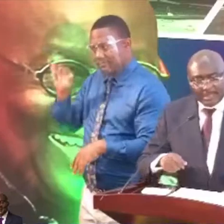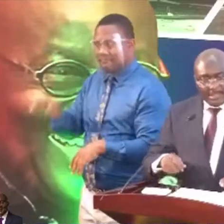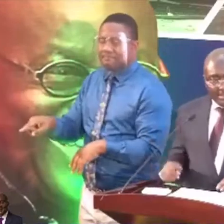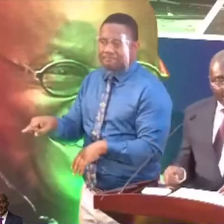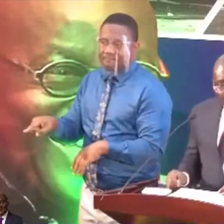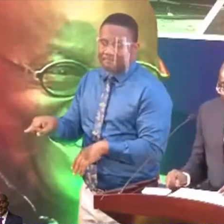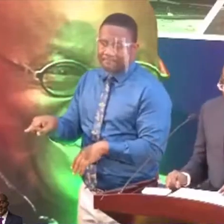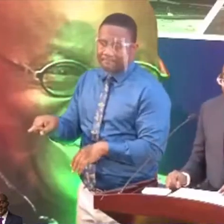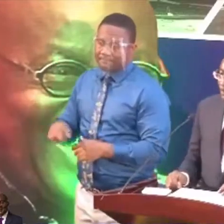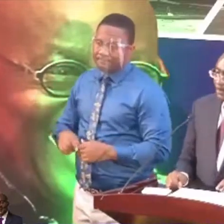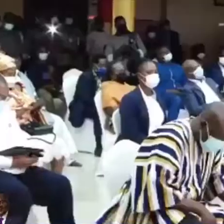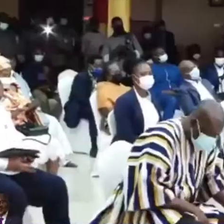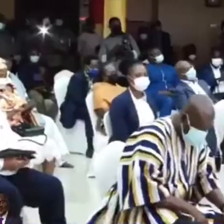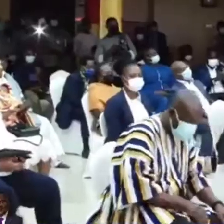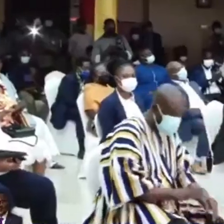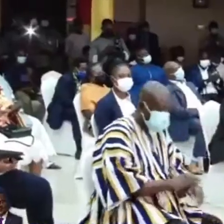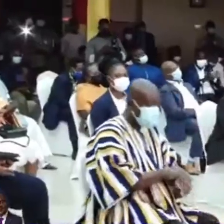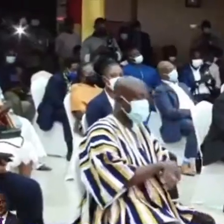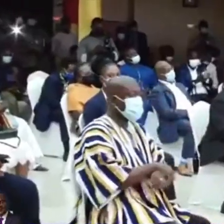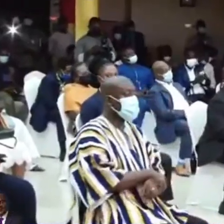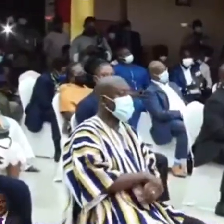is.